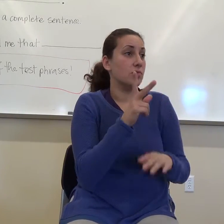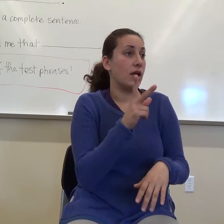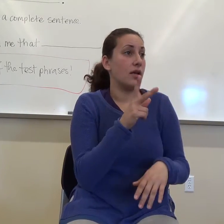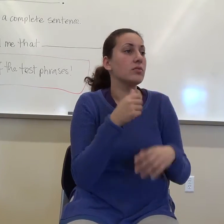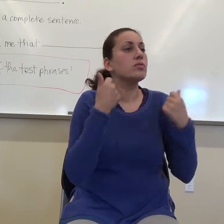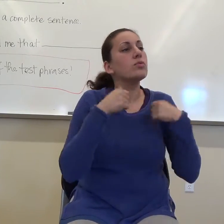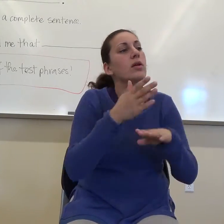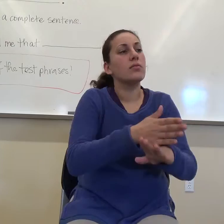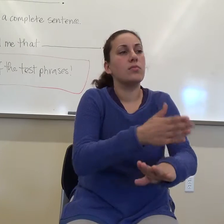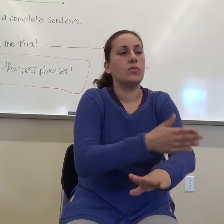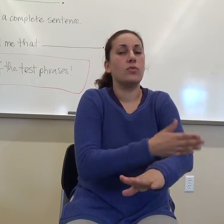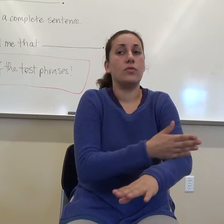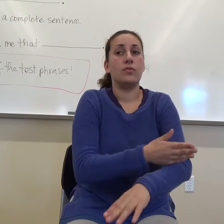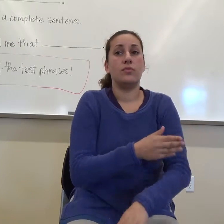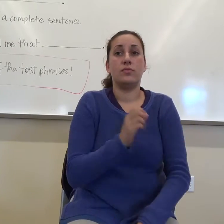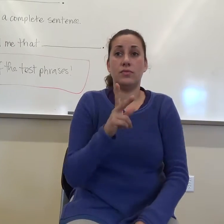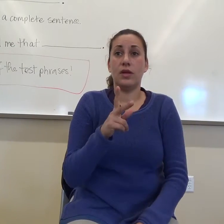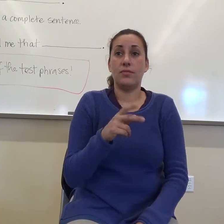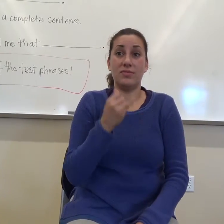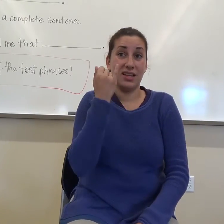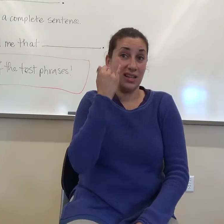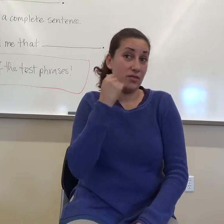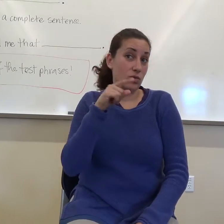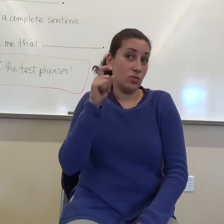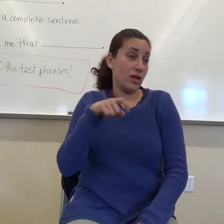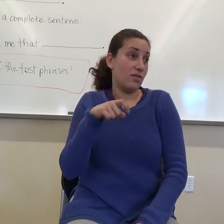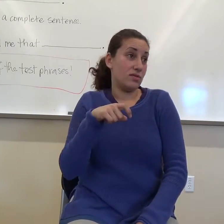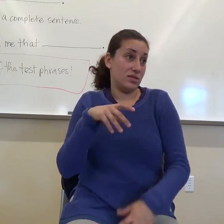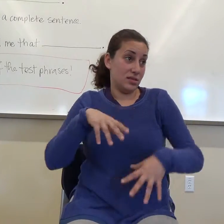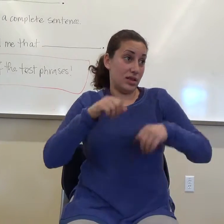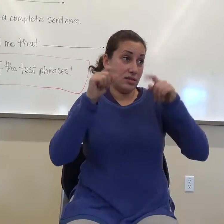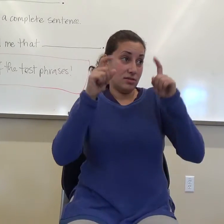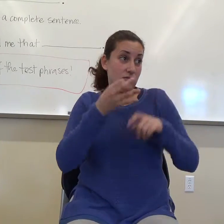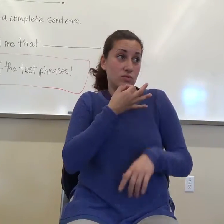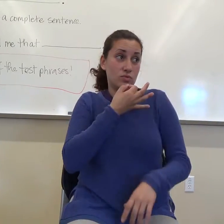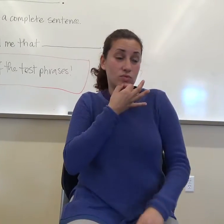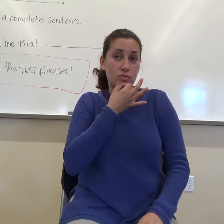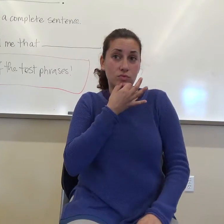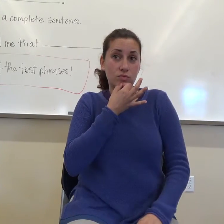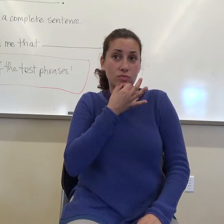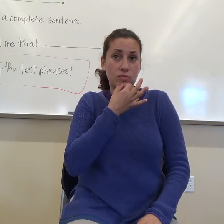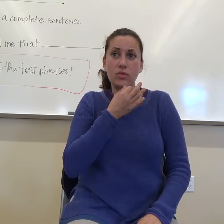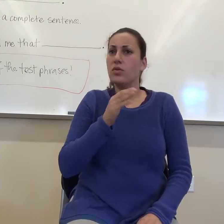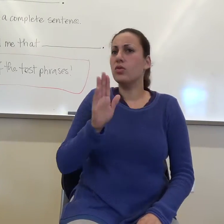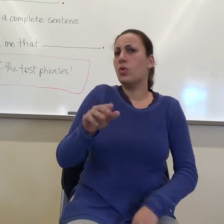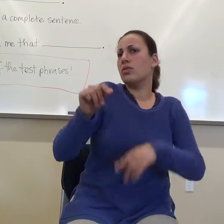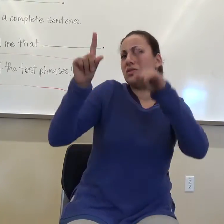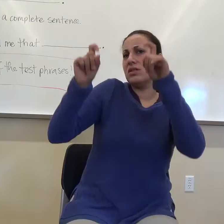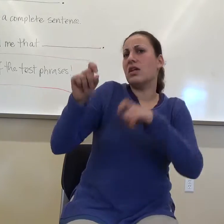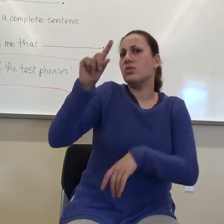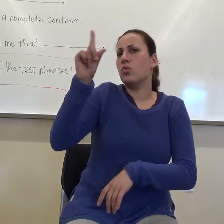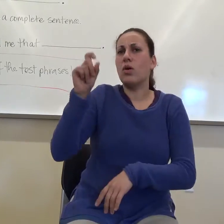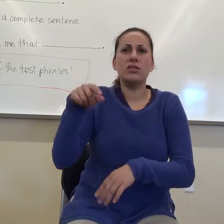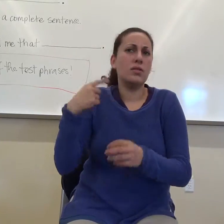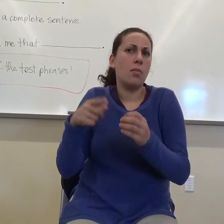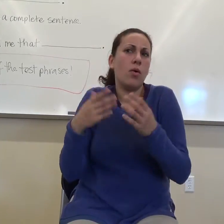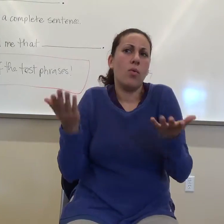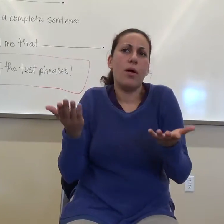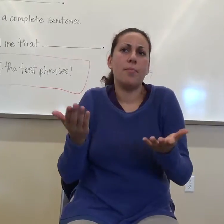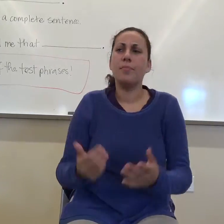this class and take a test. And what's your test question going to be on this paragraph?